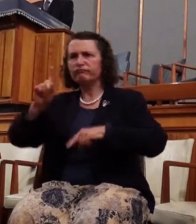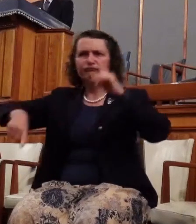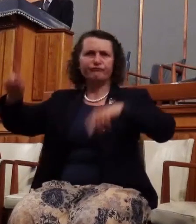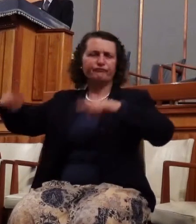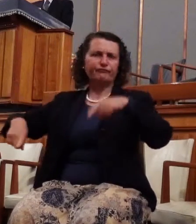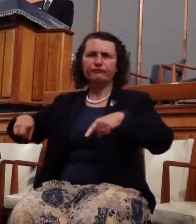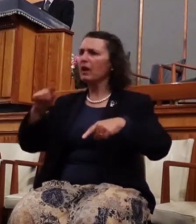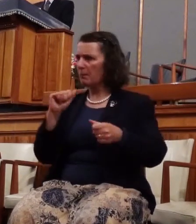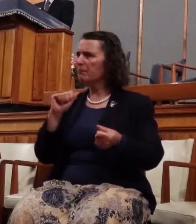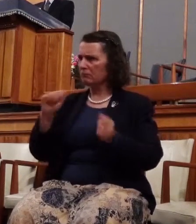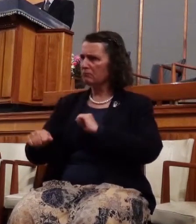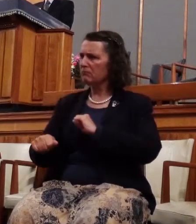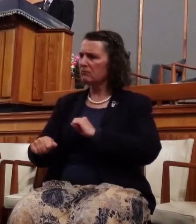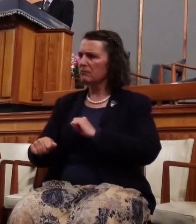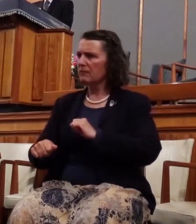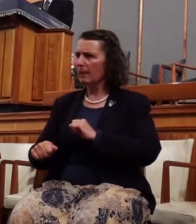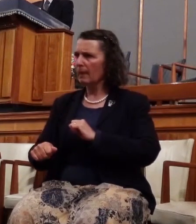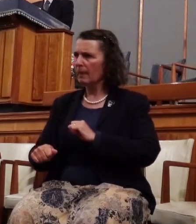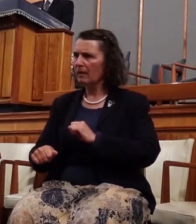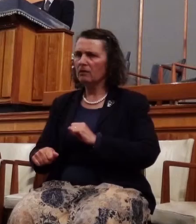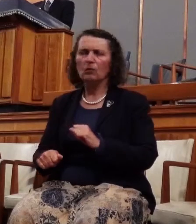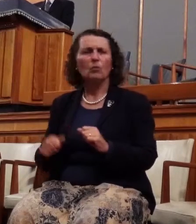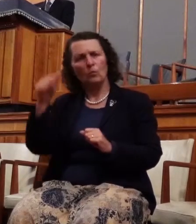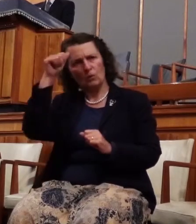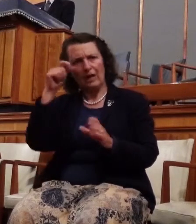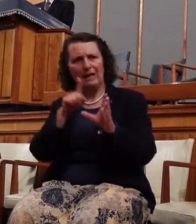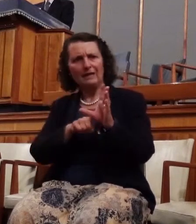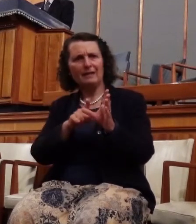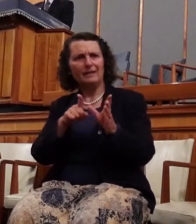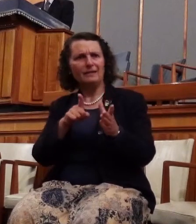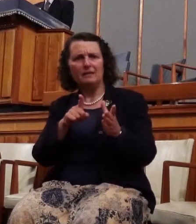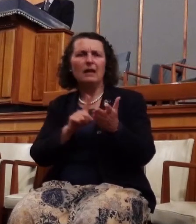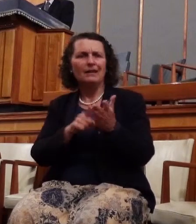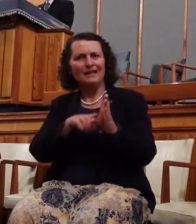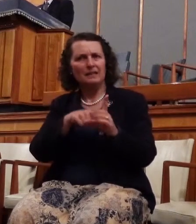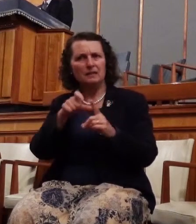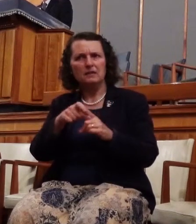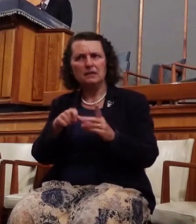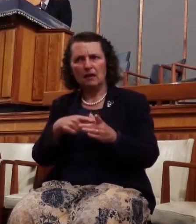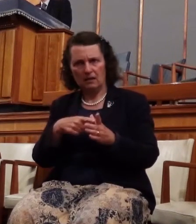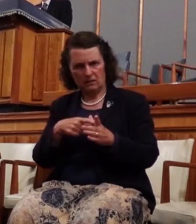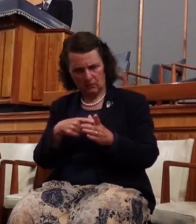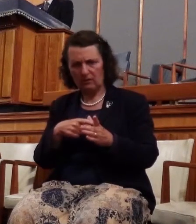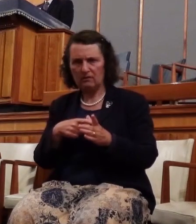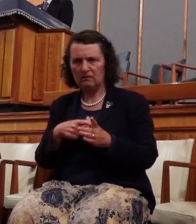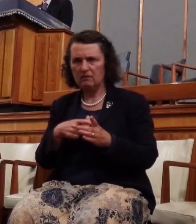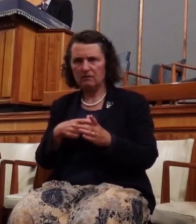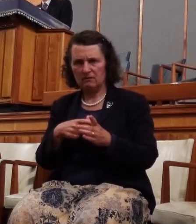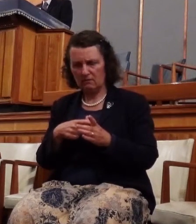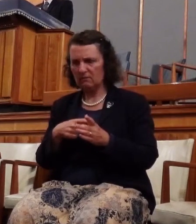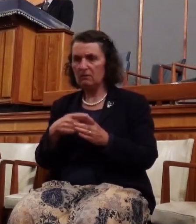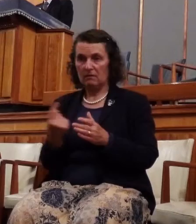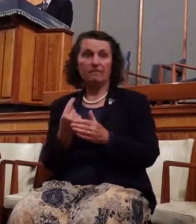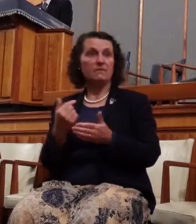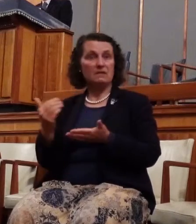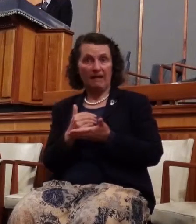with Lydia, as the Lord opened her heart, she was saved, and her household, her